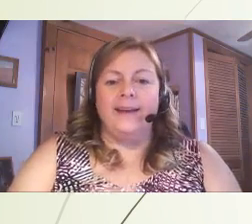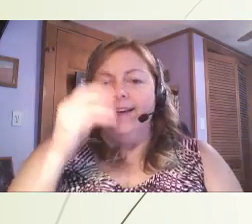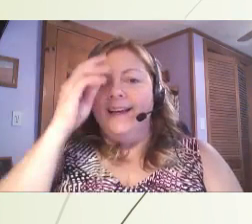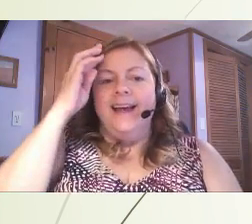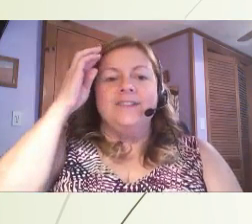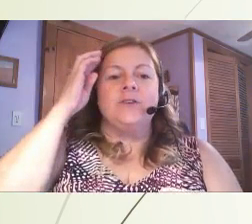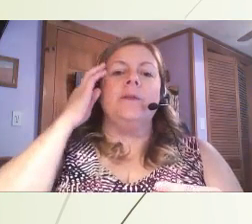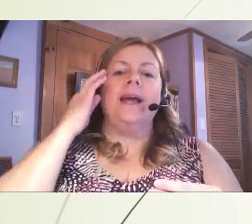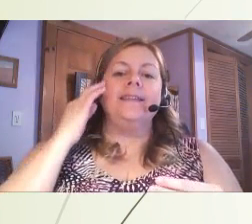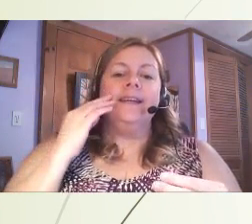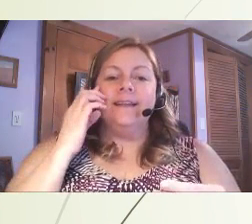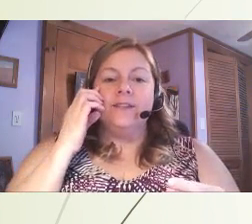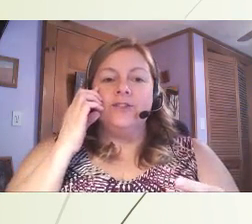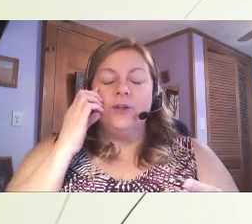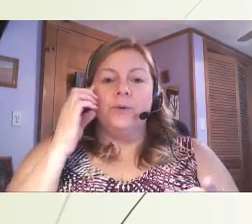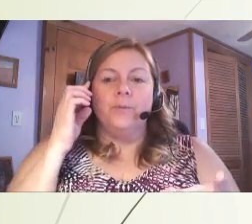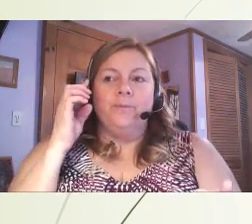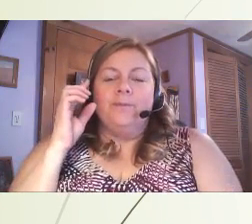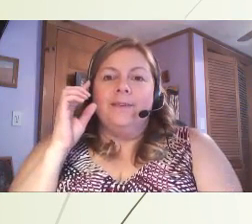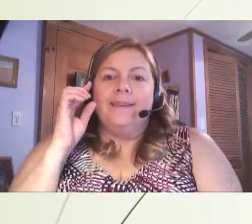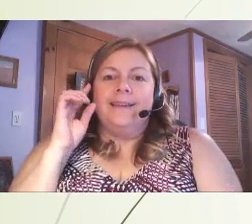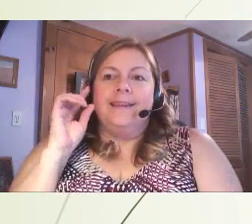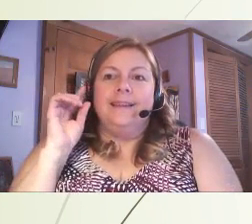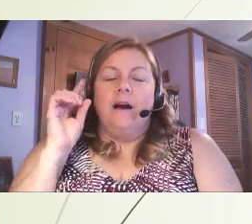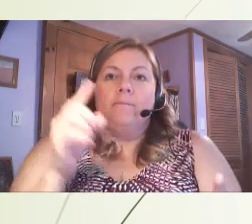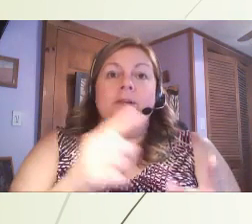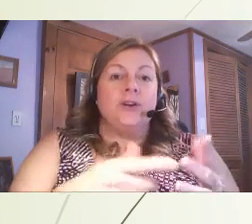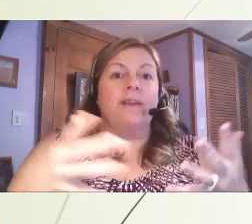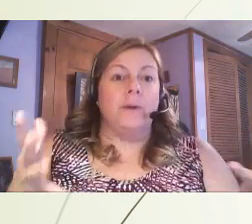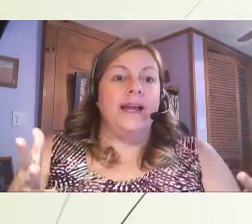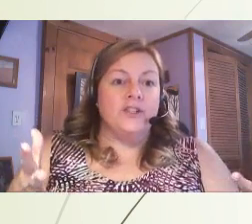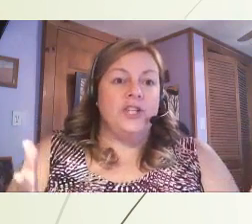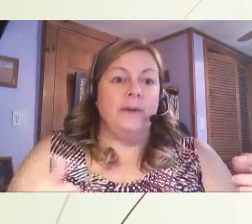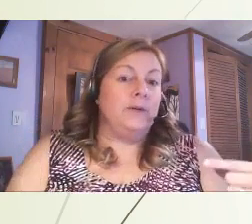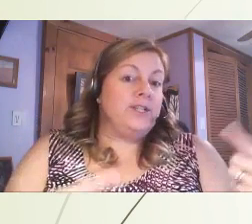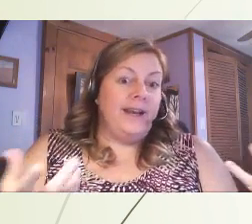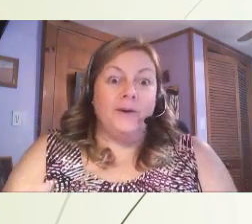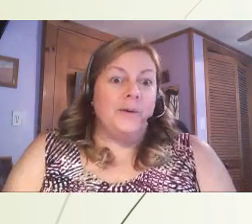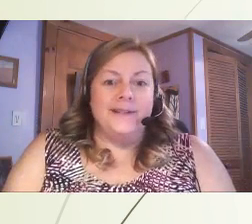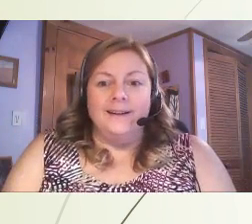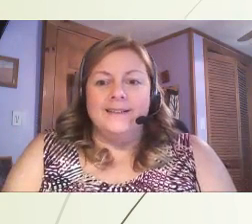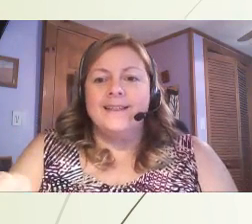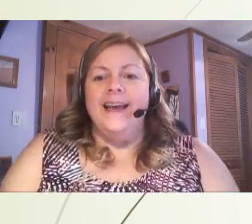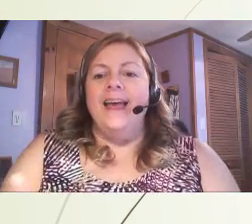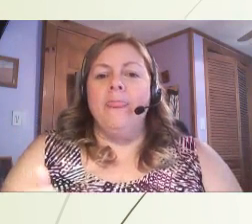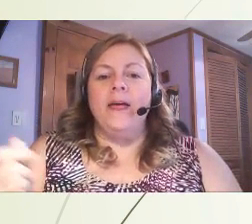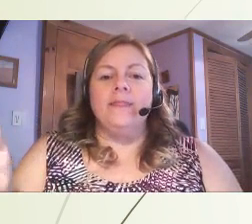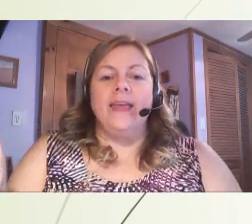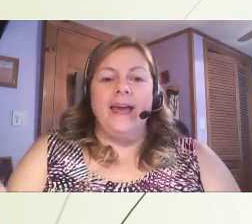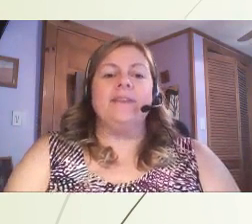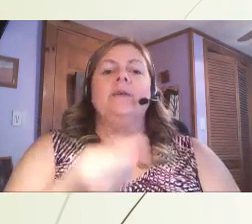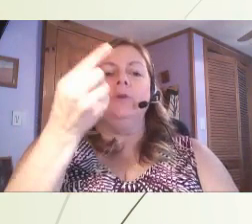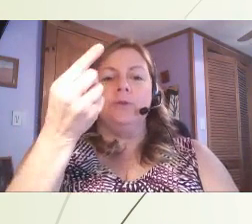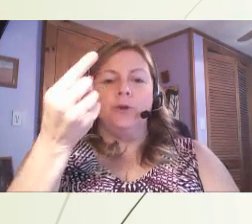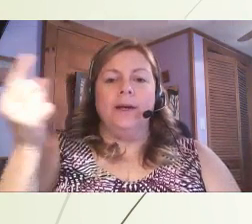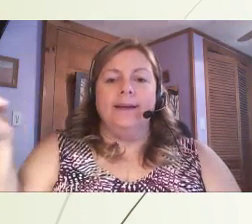feedback. So the idea is to be sure everyone has a Gmail, which everyone does, and then